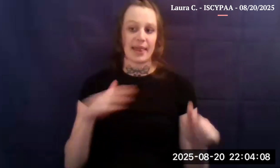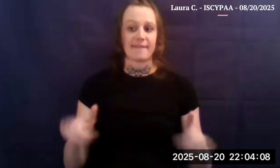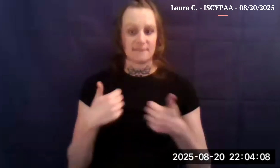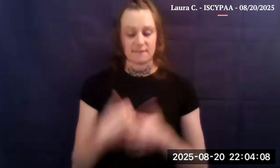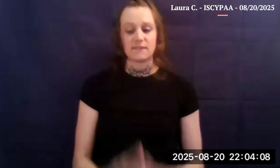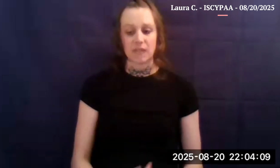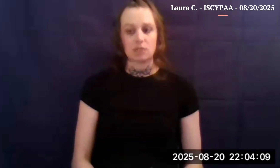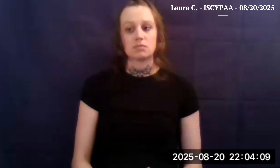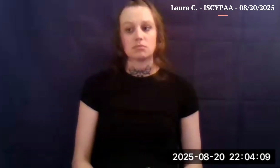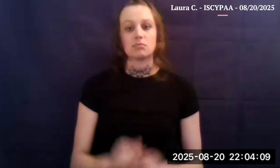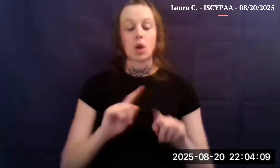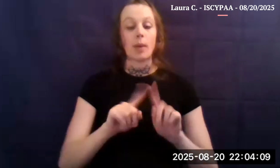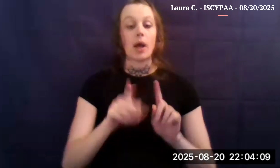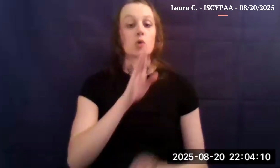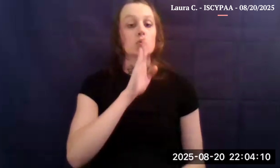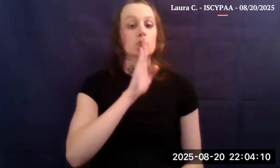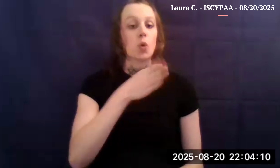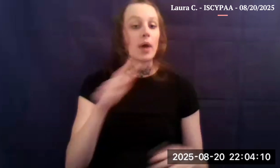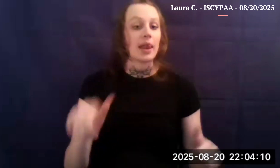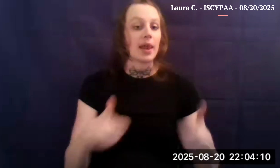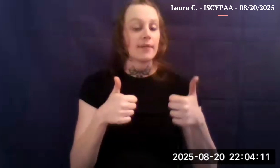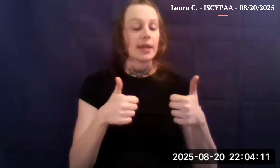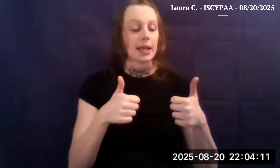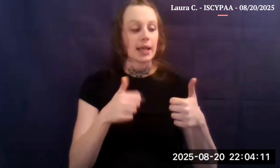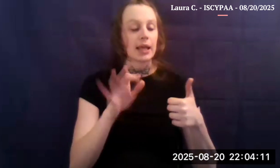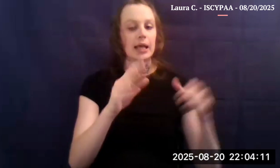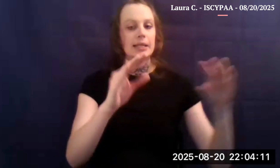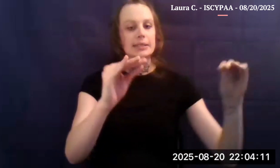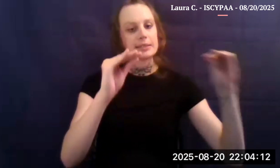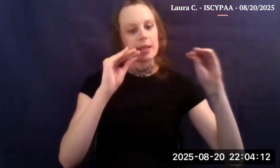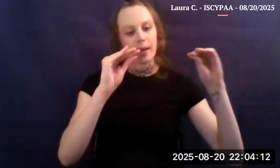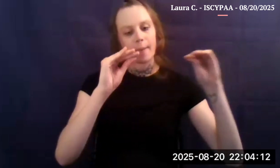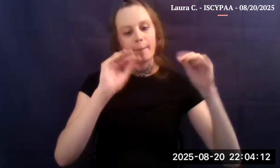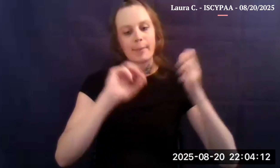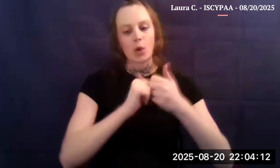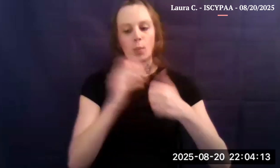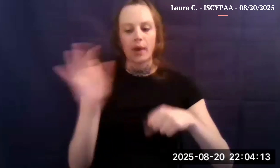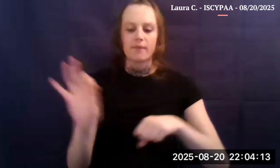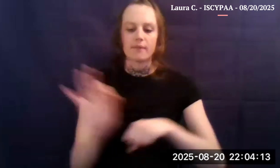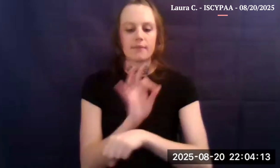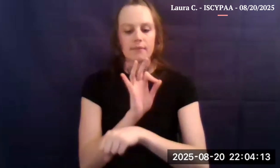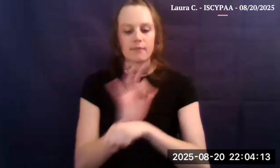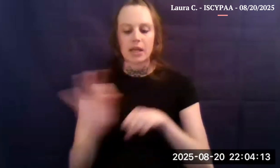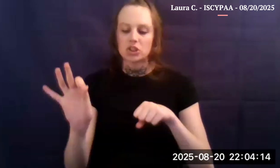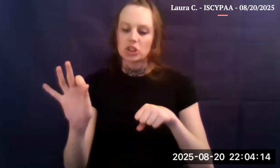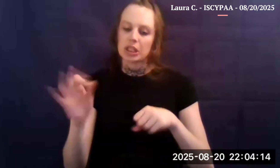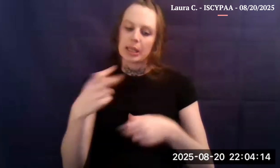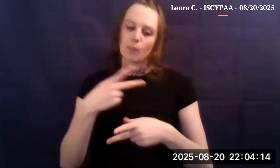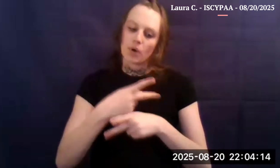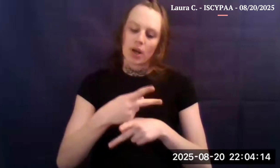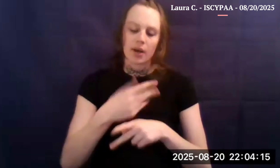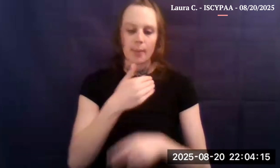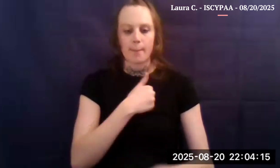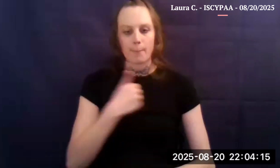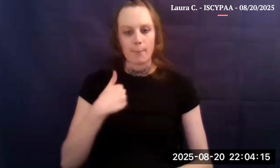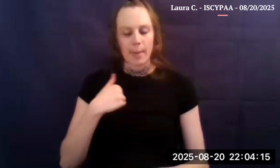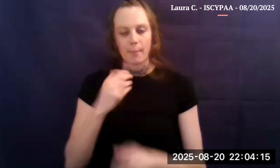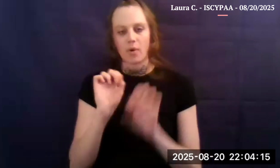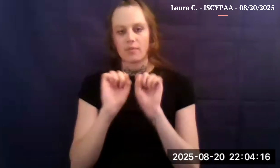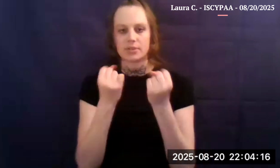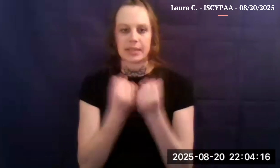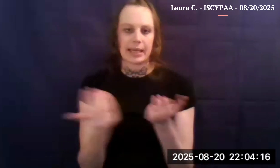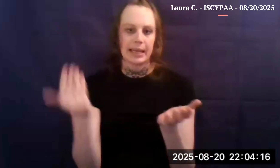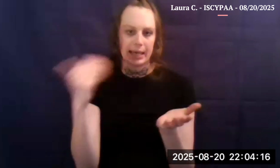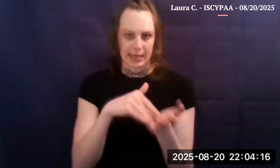but sober living taught me how to be a functioning, productive member of society again.